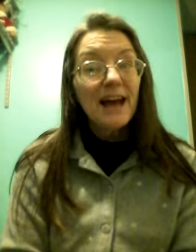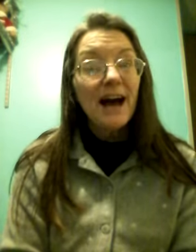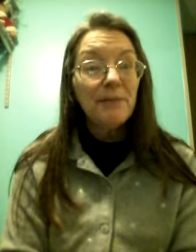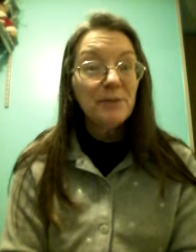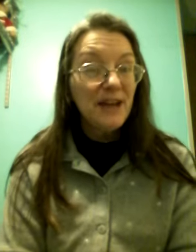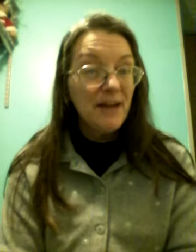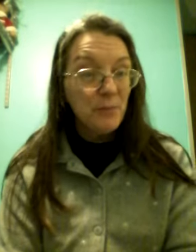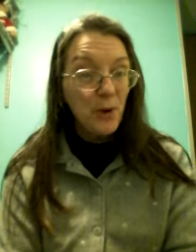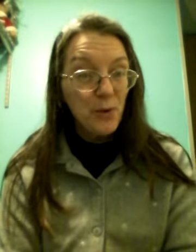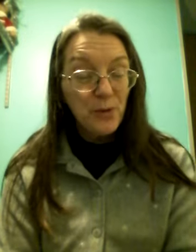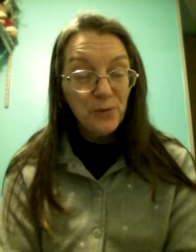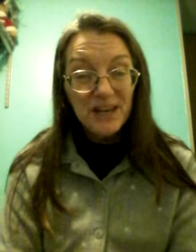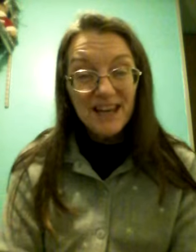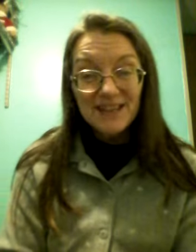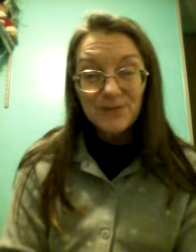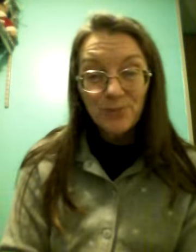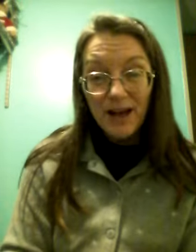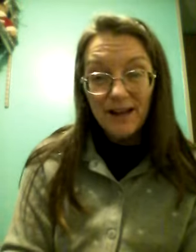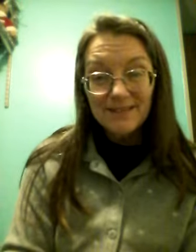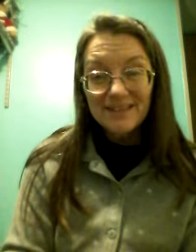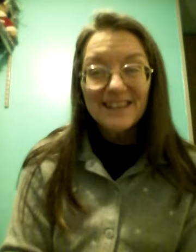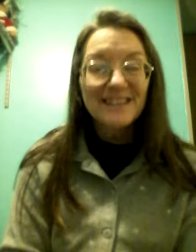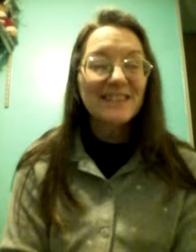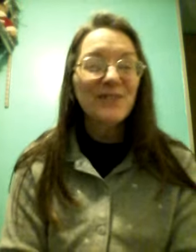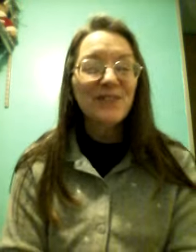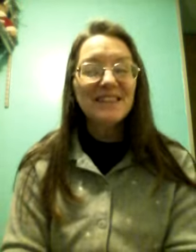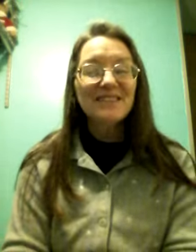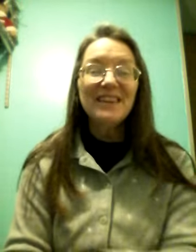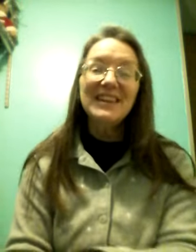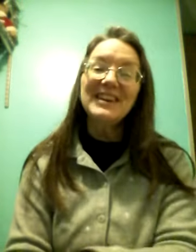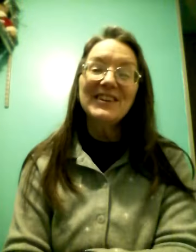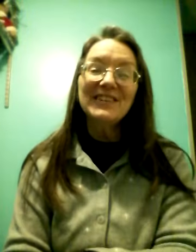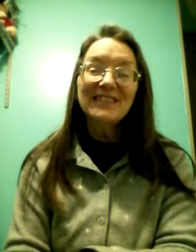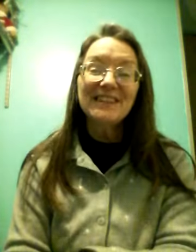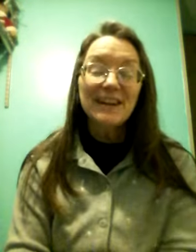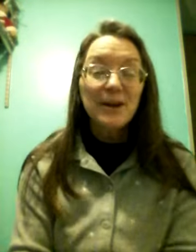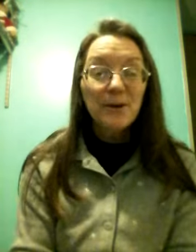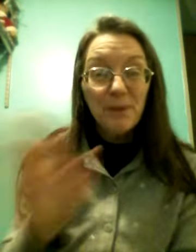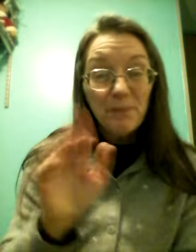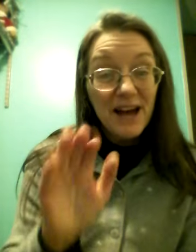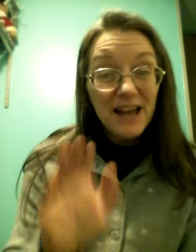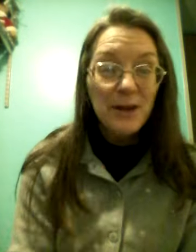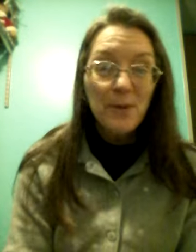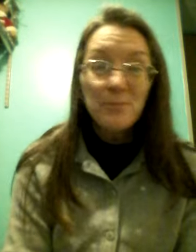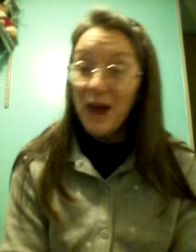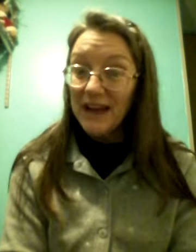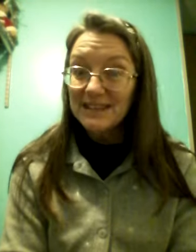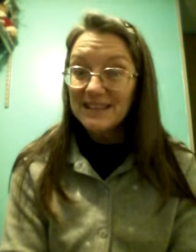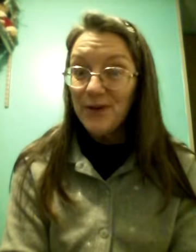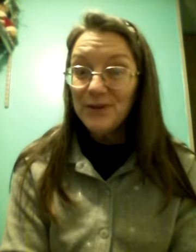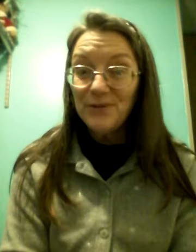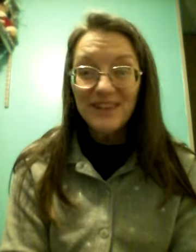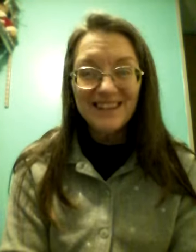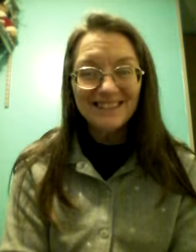I'm going to have a part 3 as well. So for this video, bye-bye. Practice how you feel.